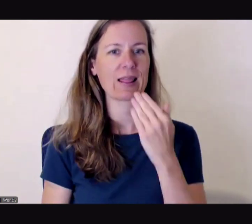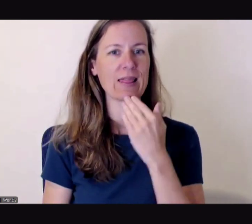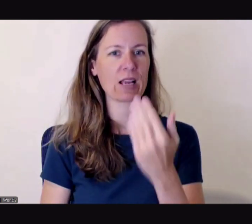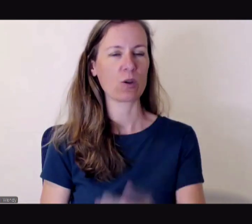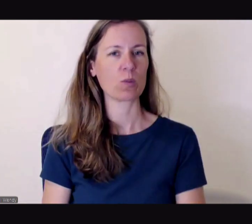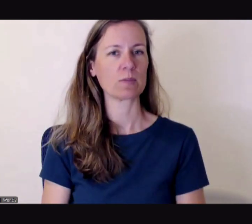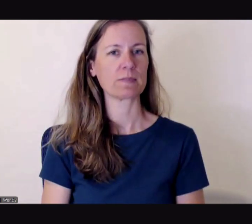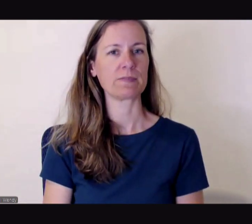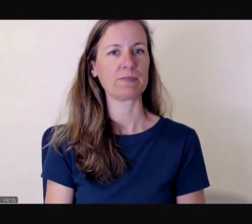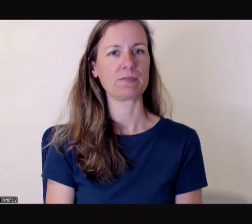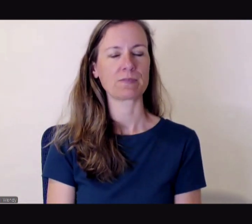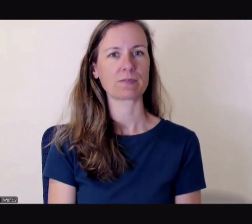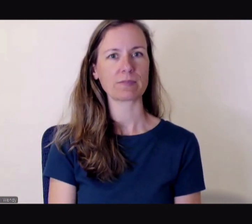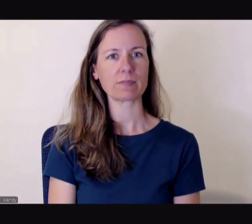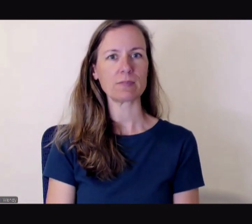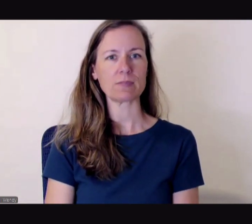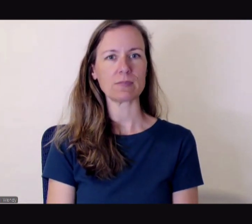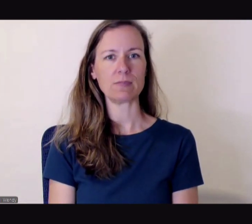Thank you.